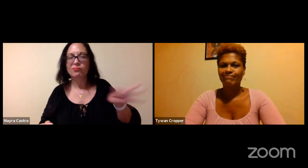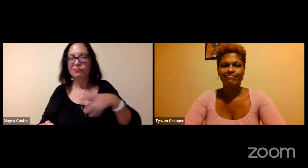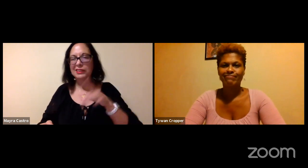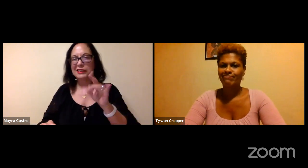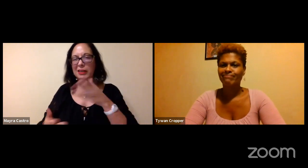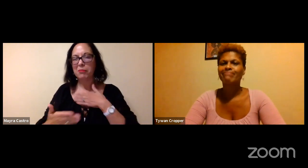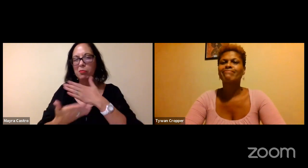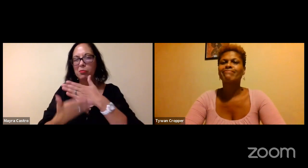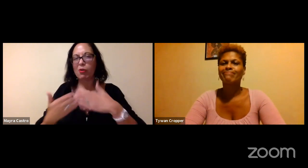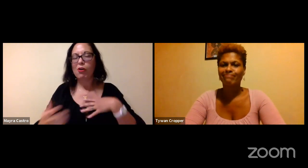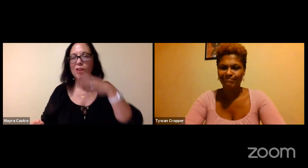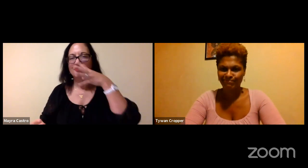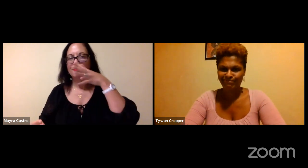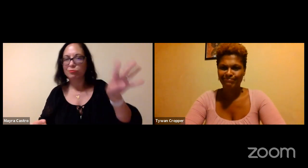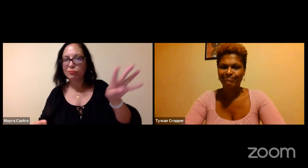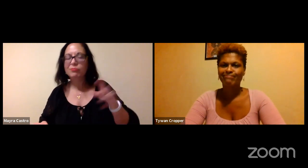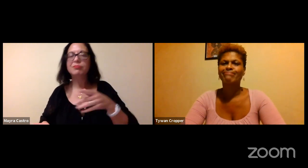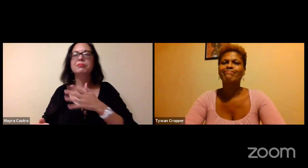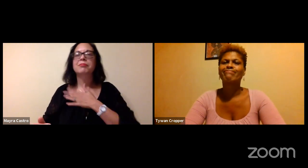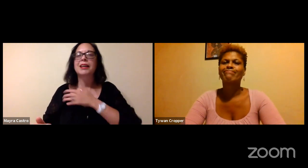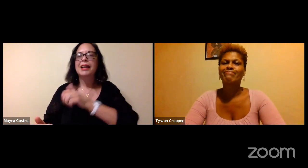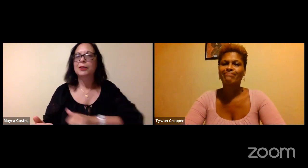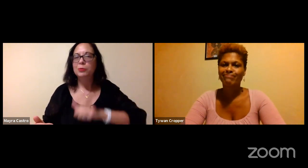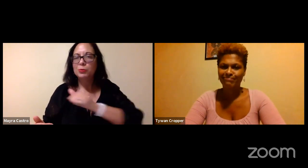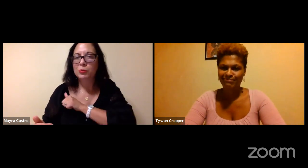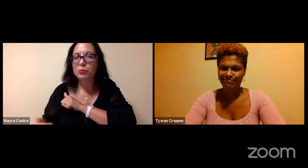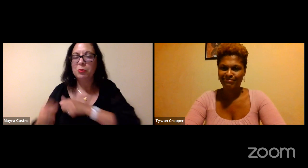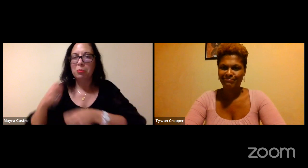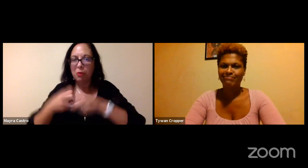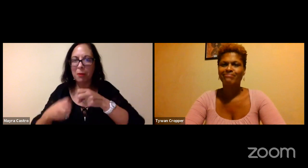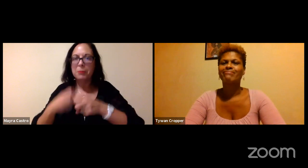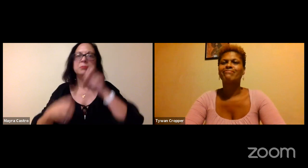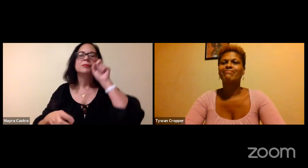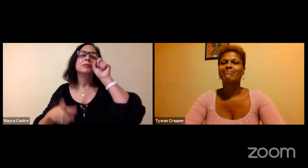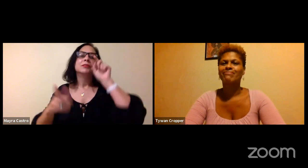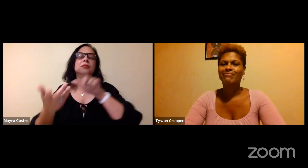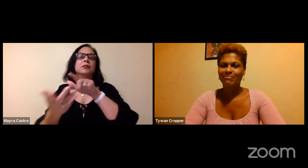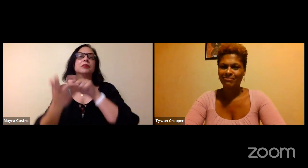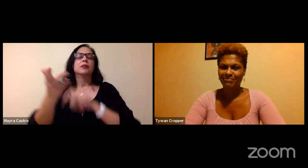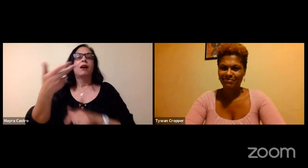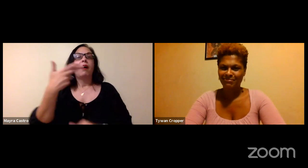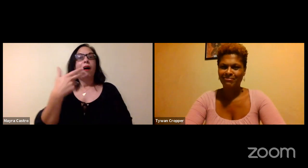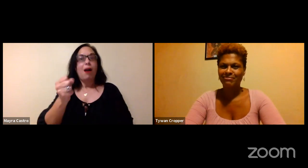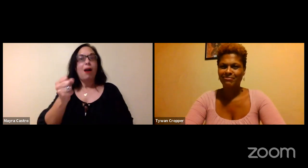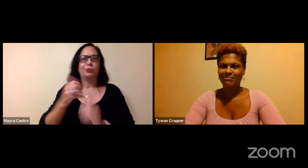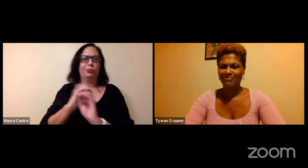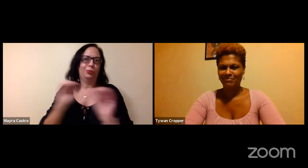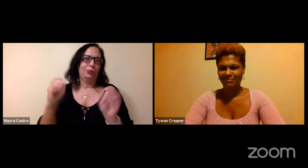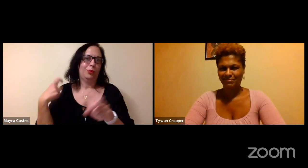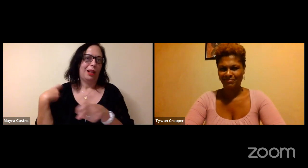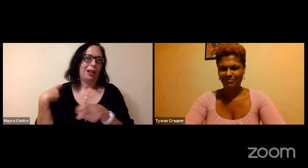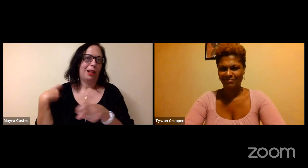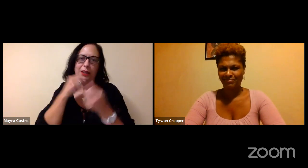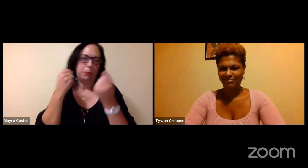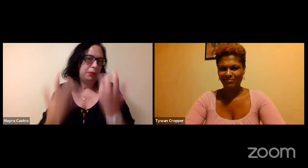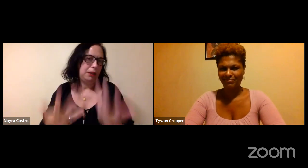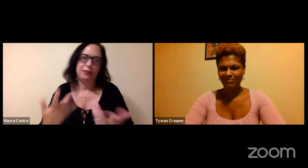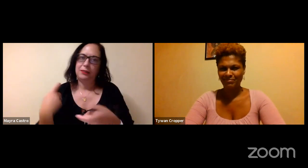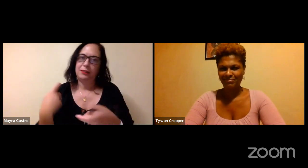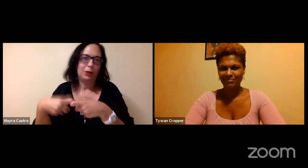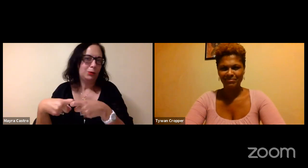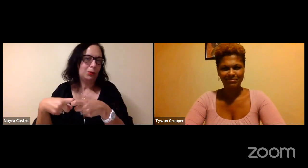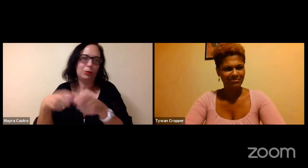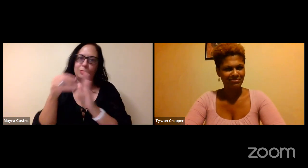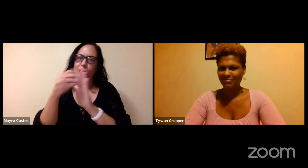But I really wasn't developing my own sense of identity. And I did have an attitude problem, to be quite